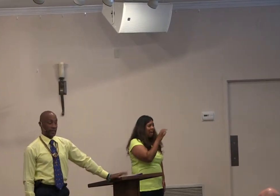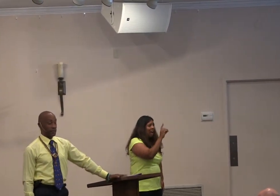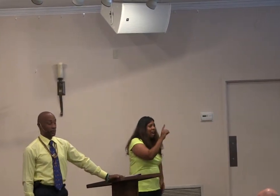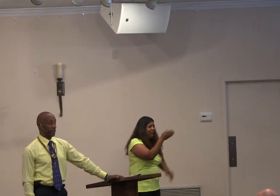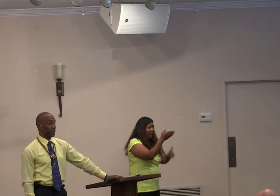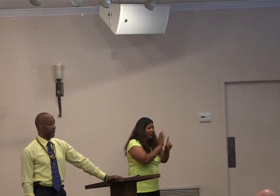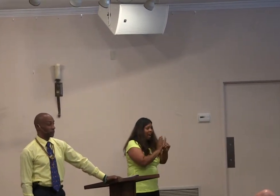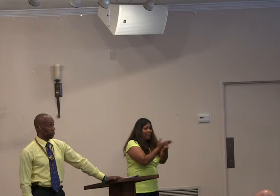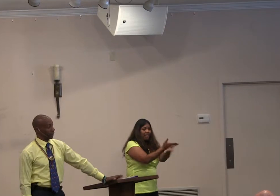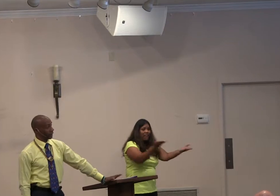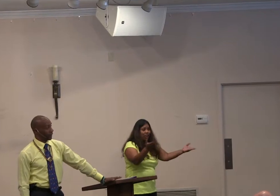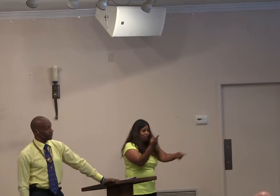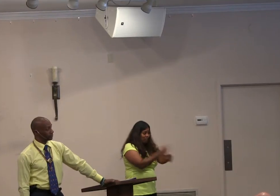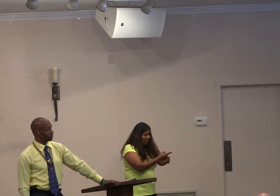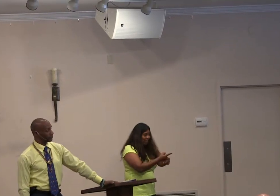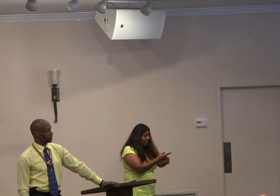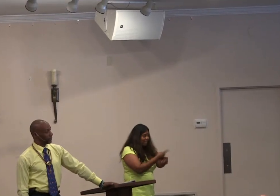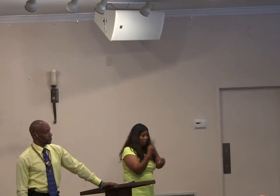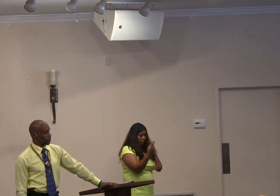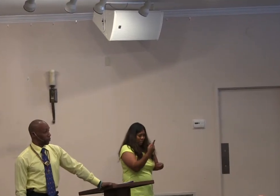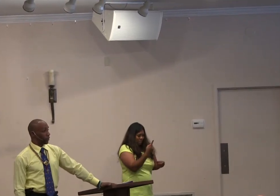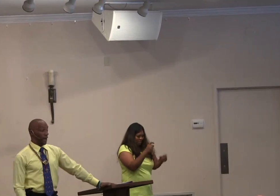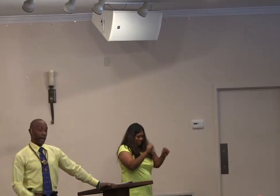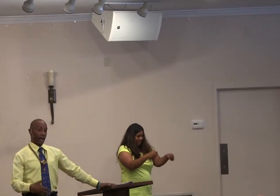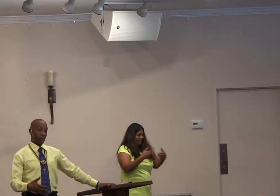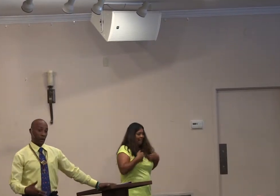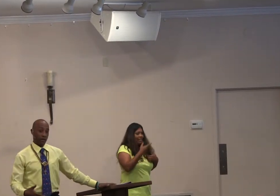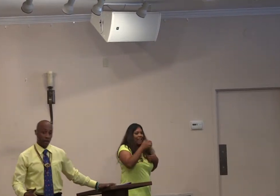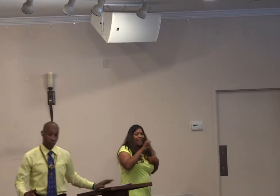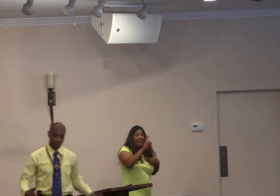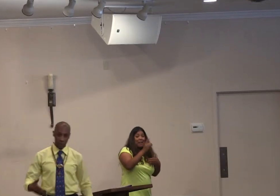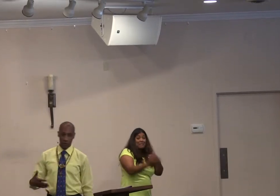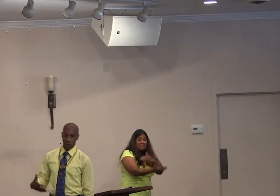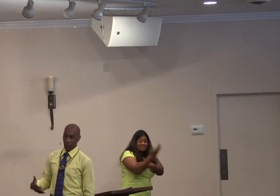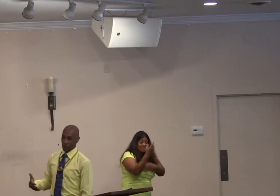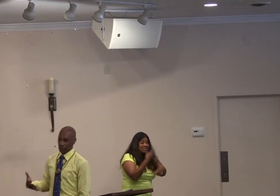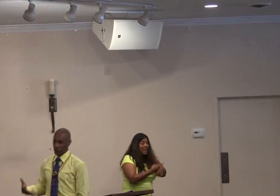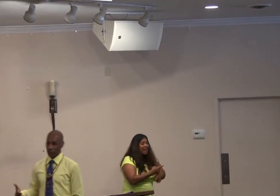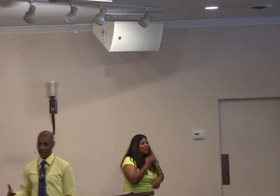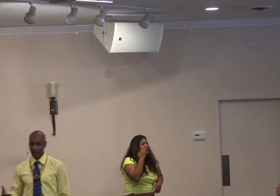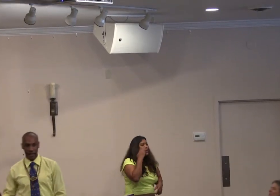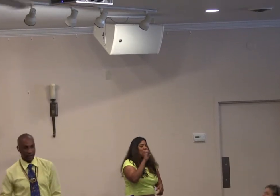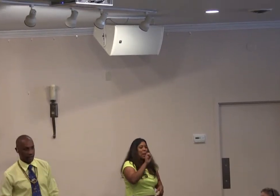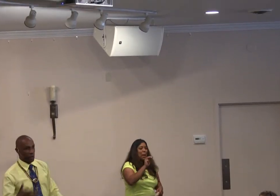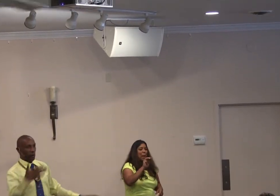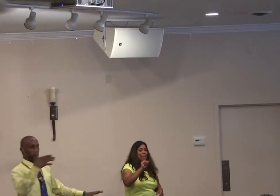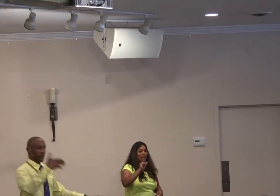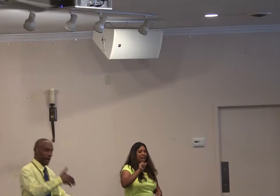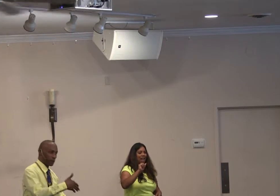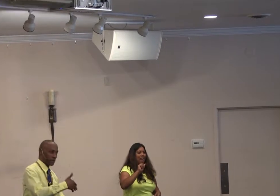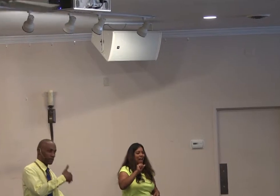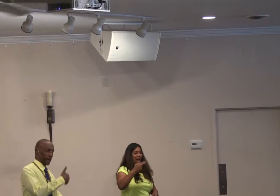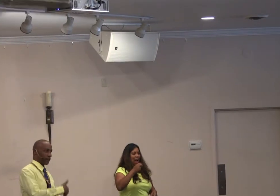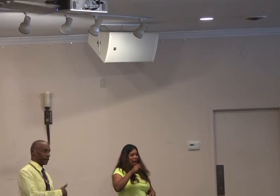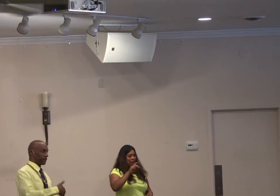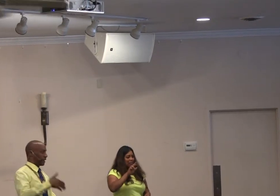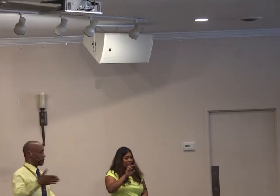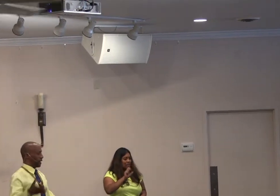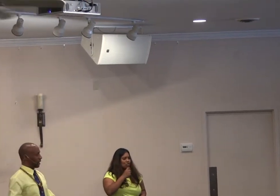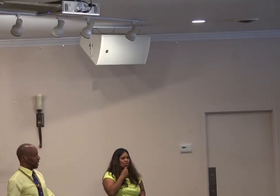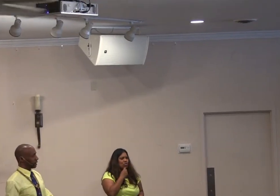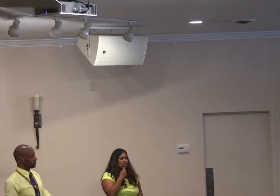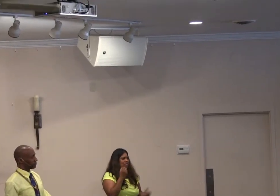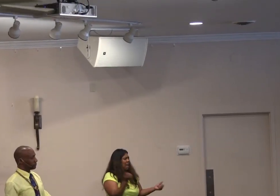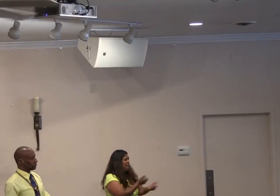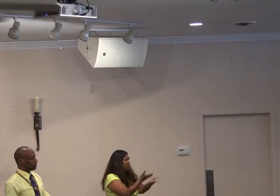is, then this has to be a God morning, right? So, and Emma Curtis Hopkins was known to frequently say that that which is my good is